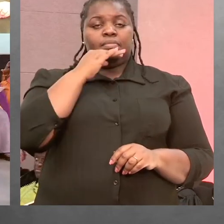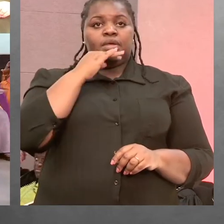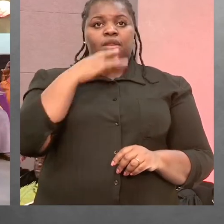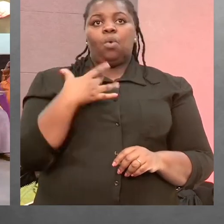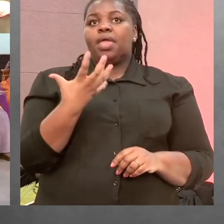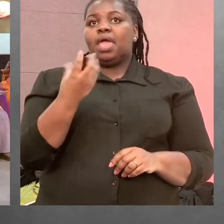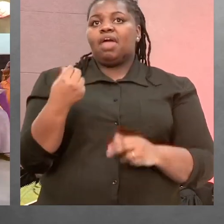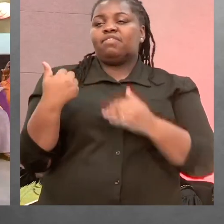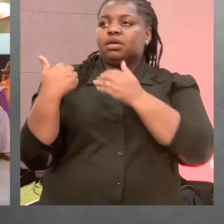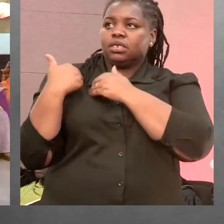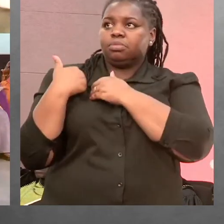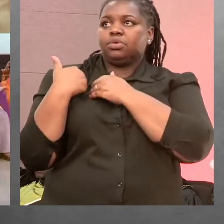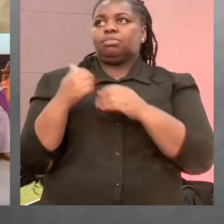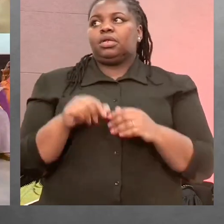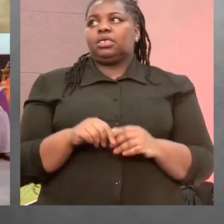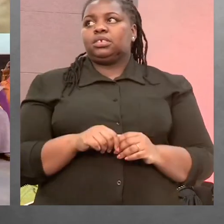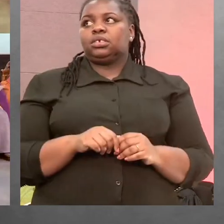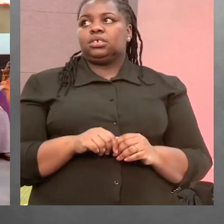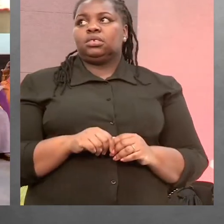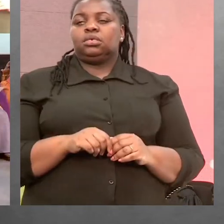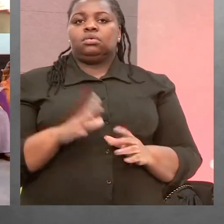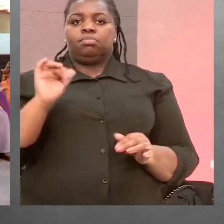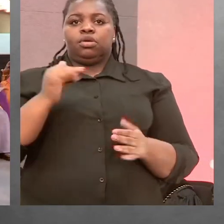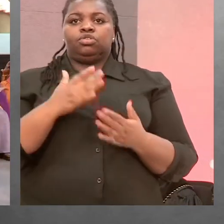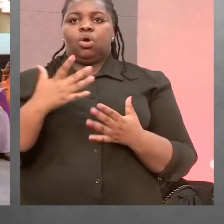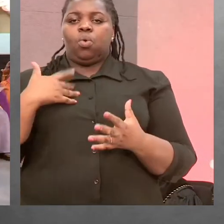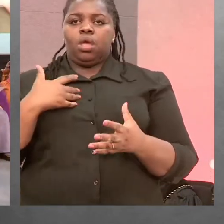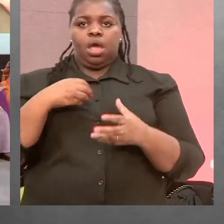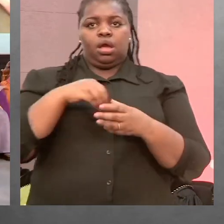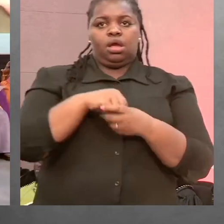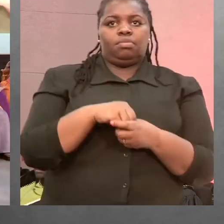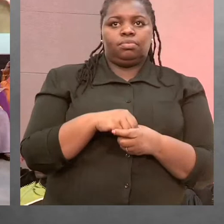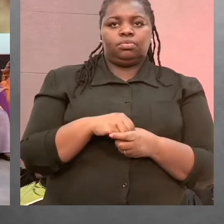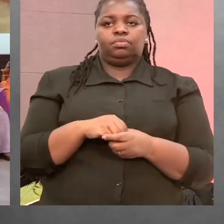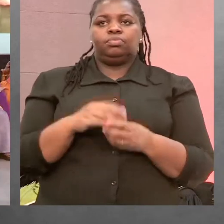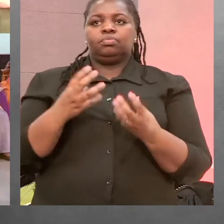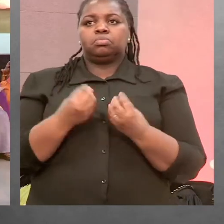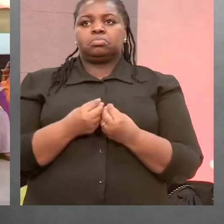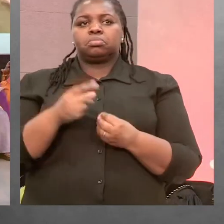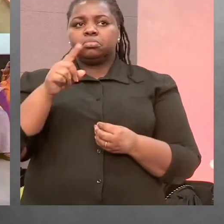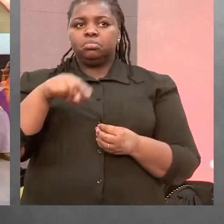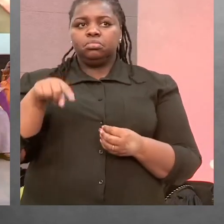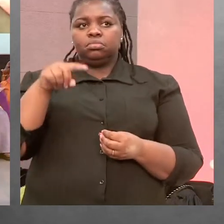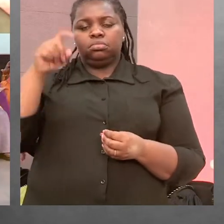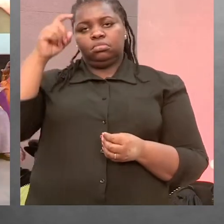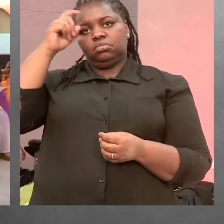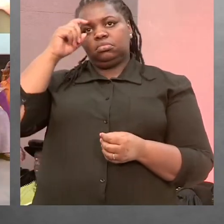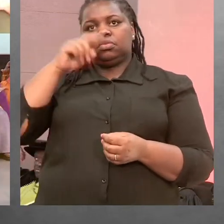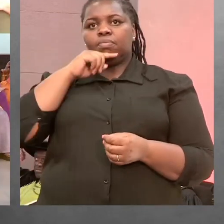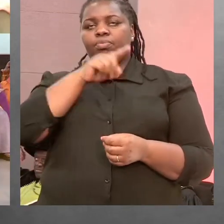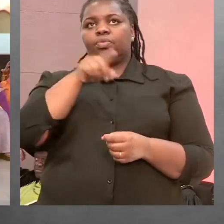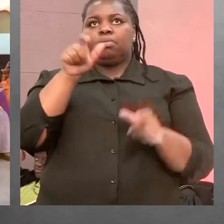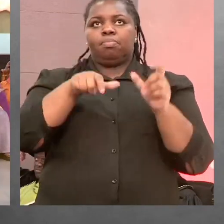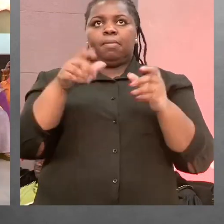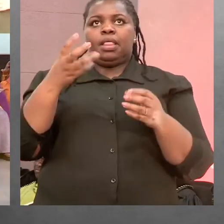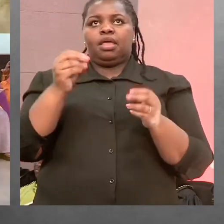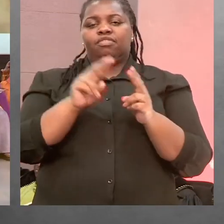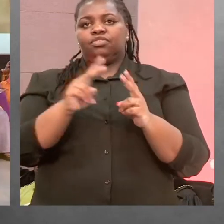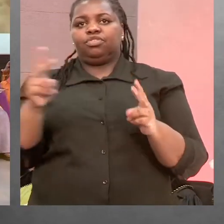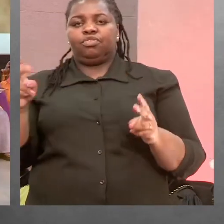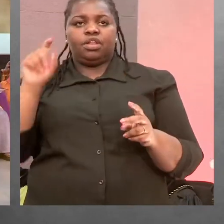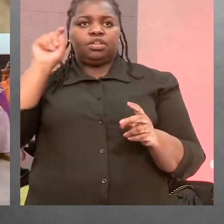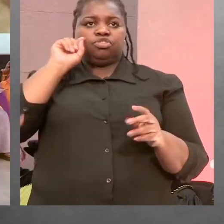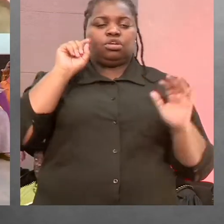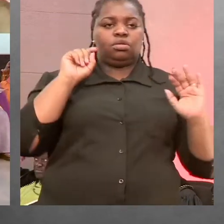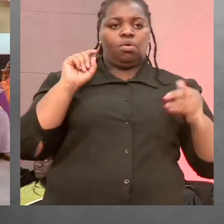a responsibility of accommodating organic intellectualism, where people from different ages and